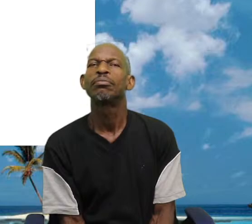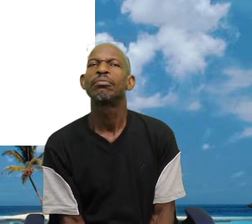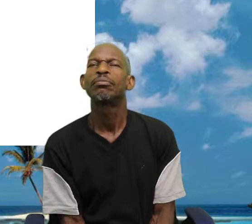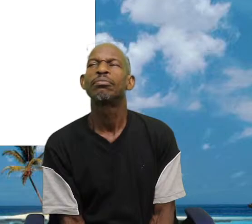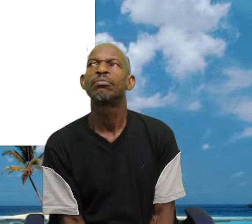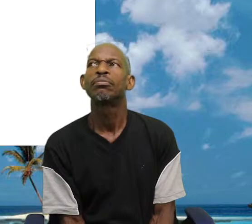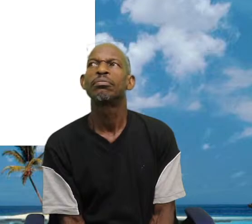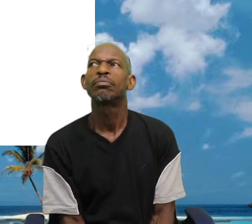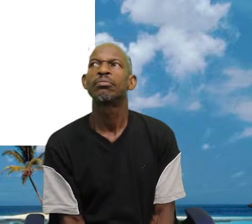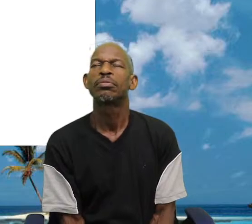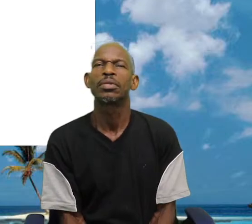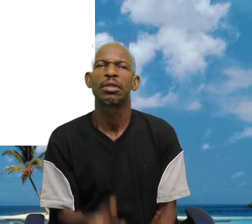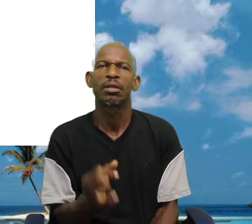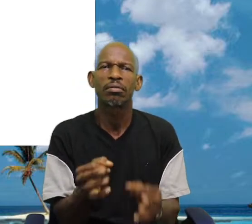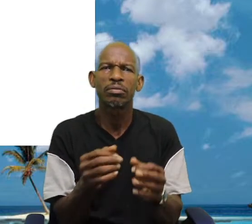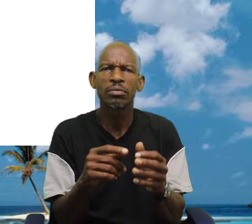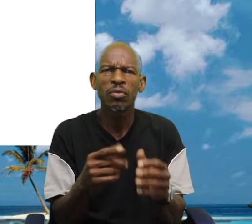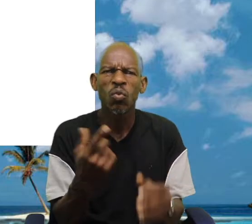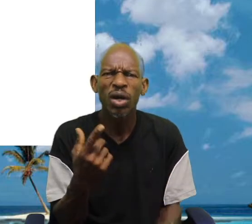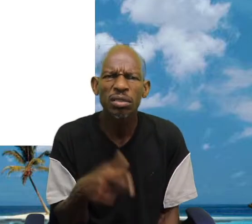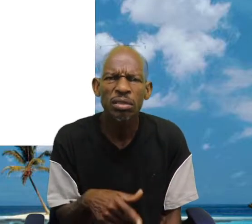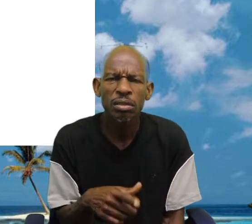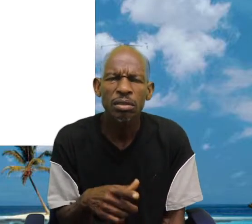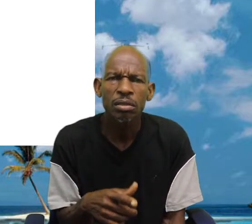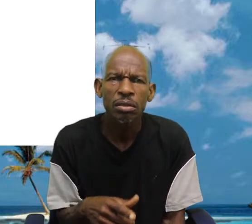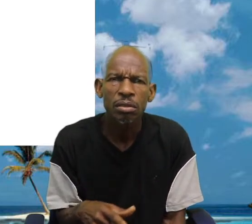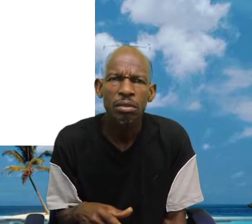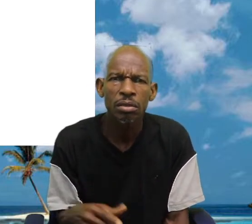If I begin the what?